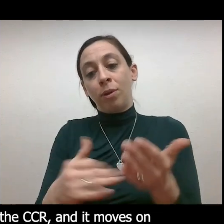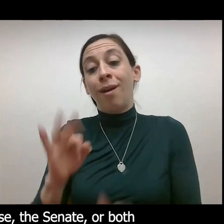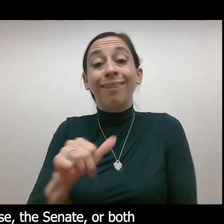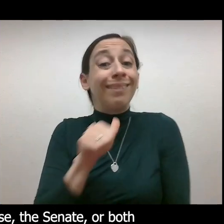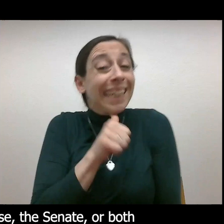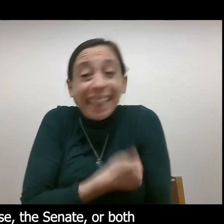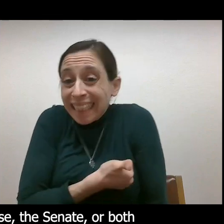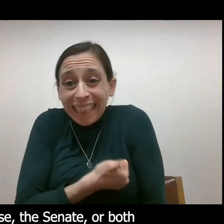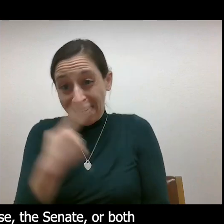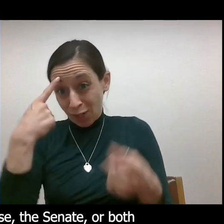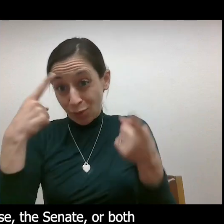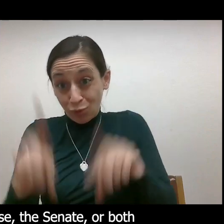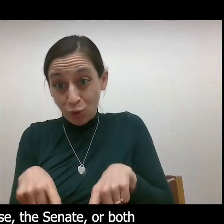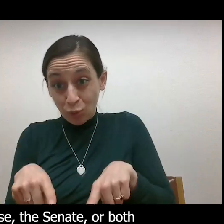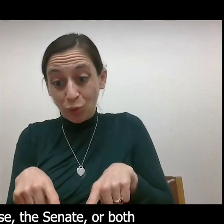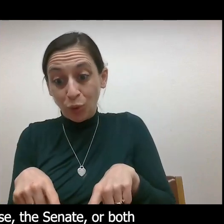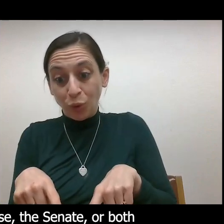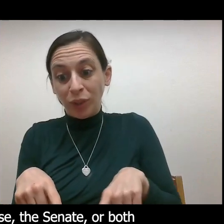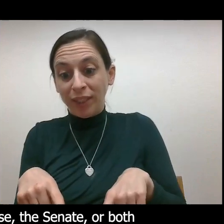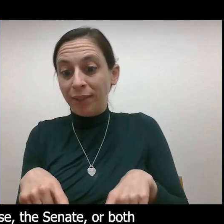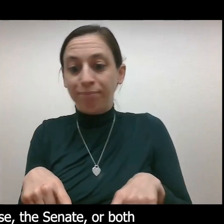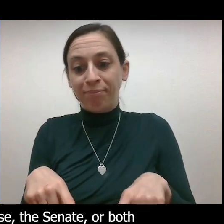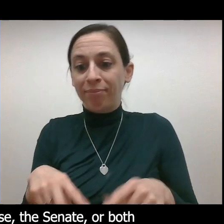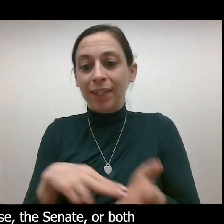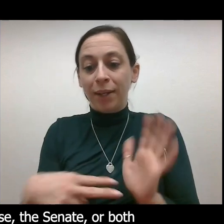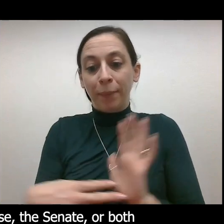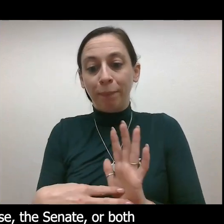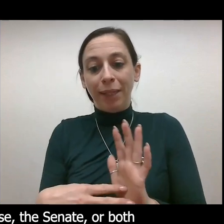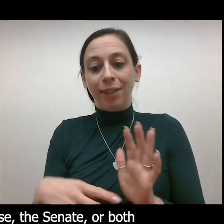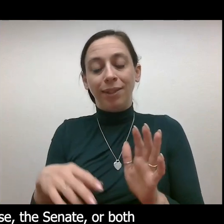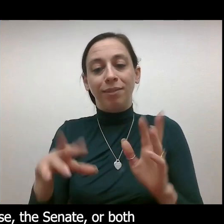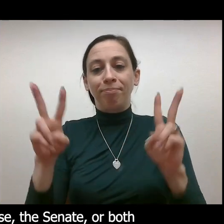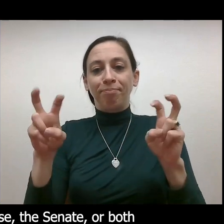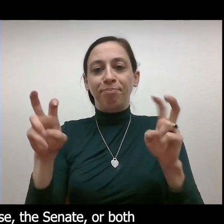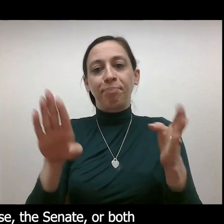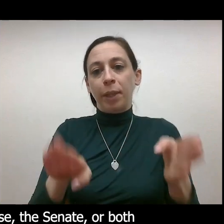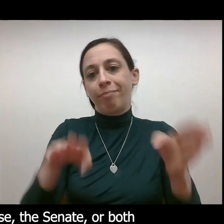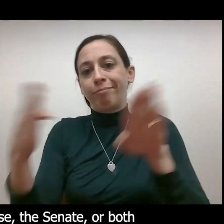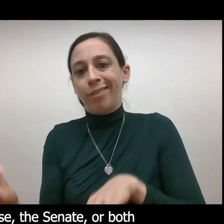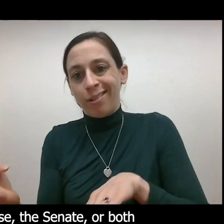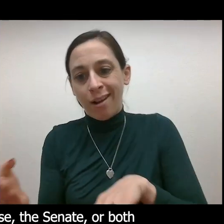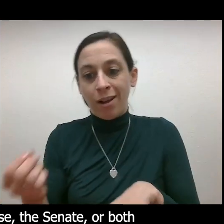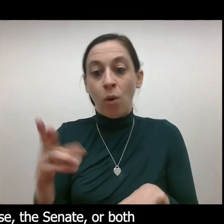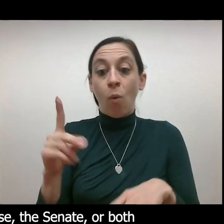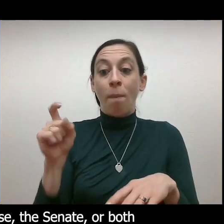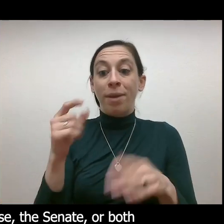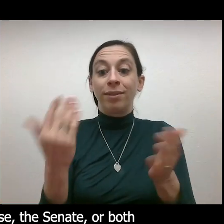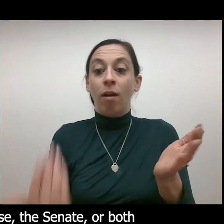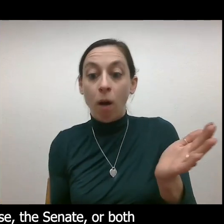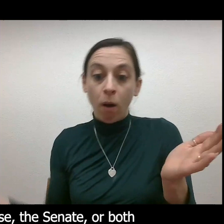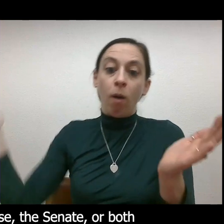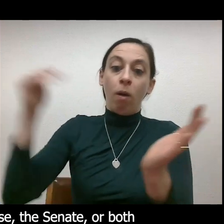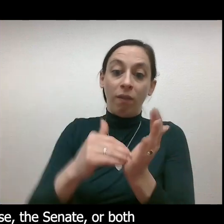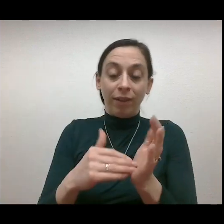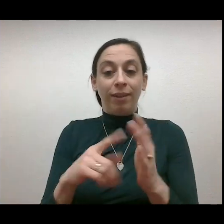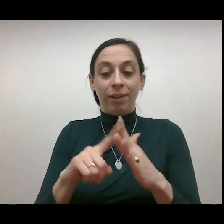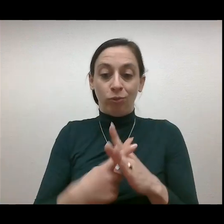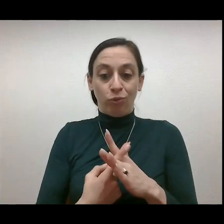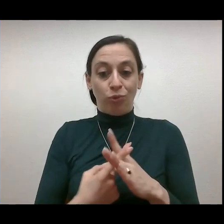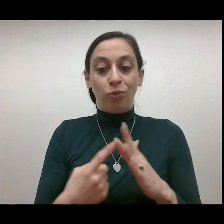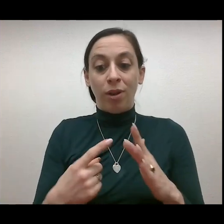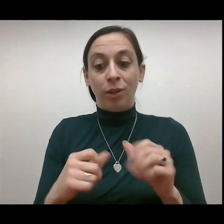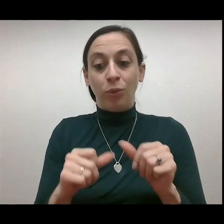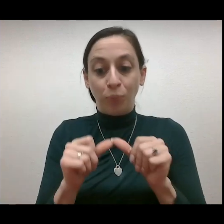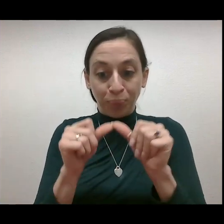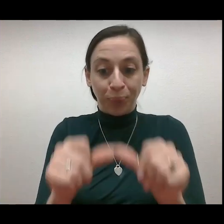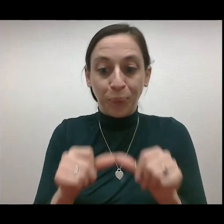or the CCR is not adopted by either the House, the Senate, or by both chambers. In